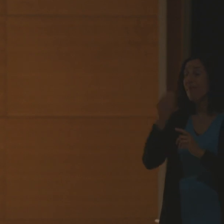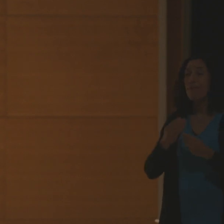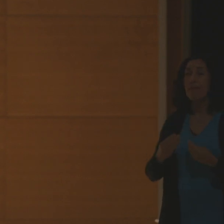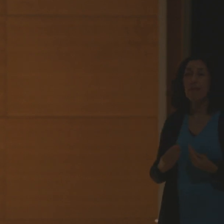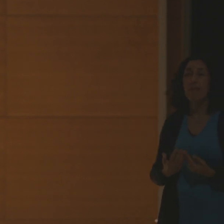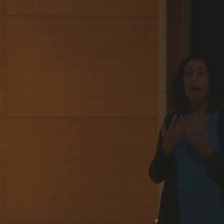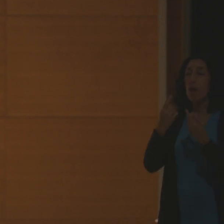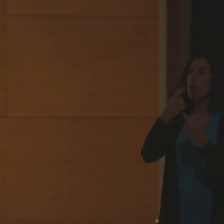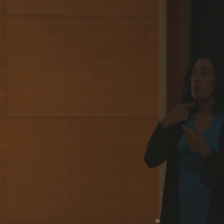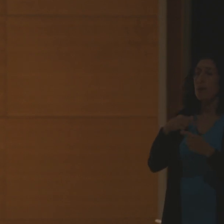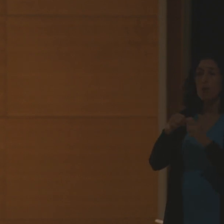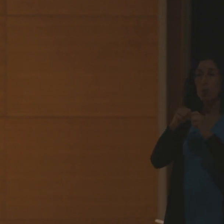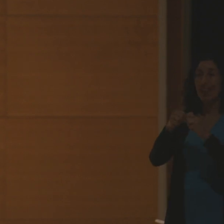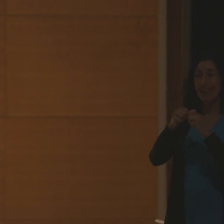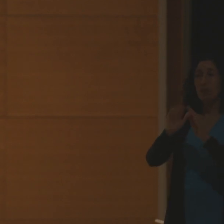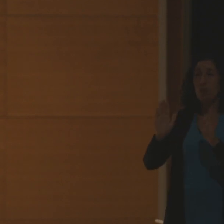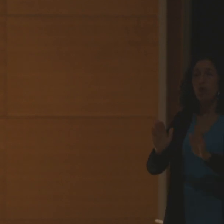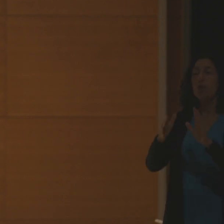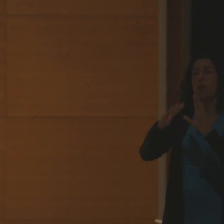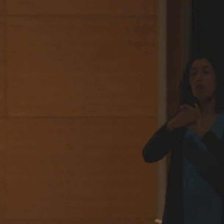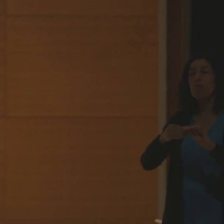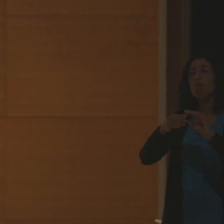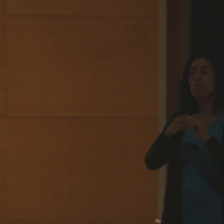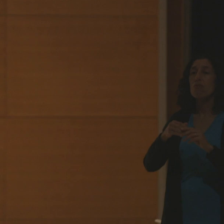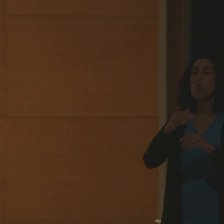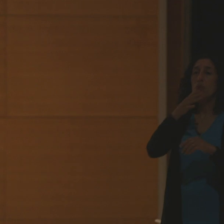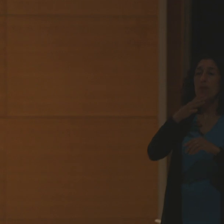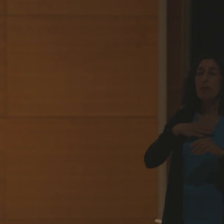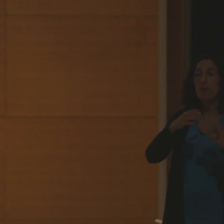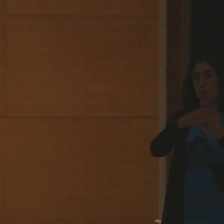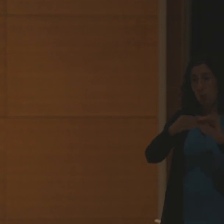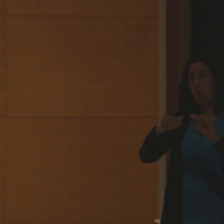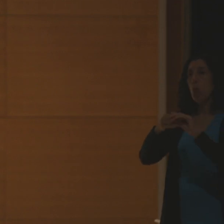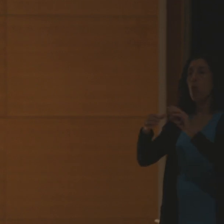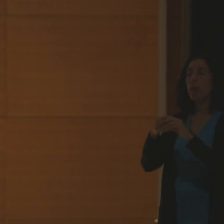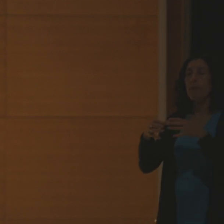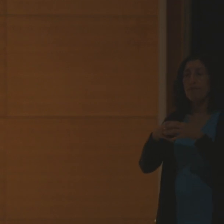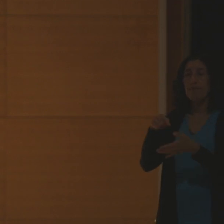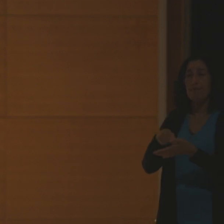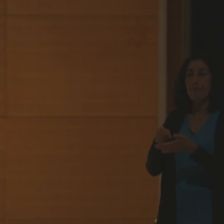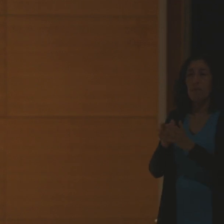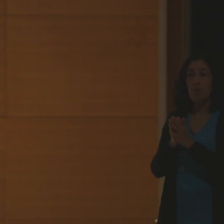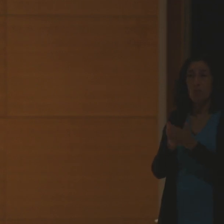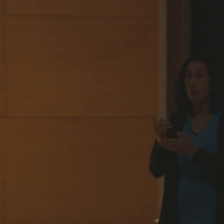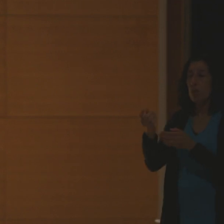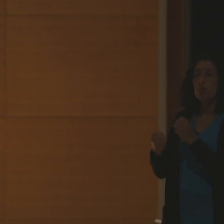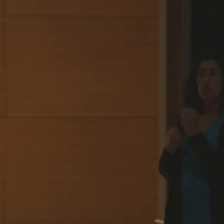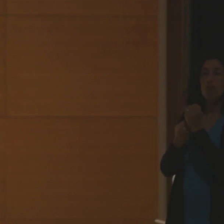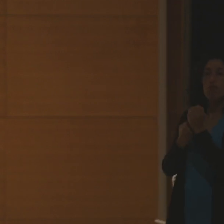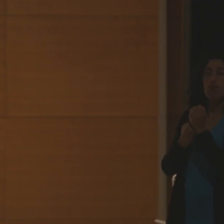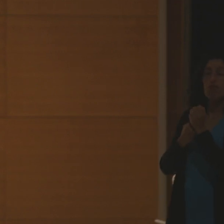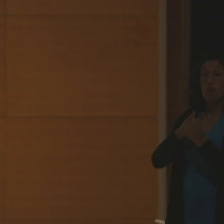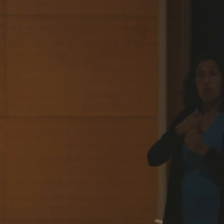pushing to tell these stories of Native women, and they supported the book. I would not have been able to get the word out about this